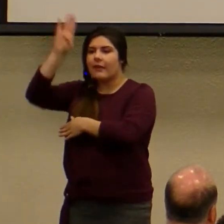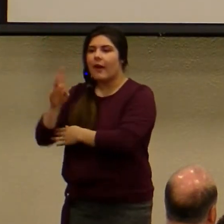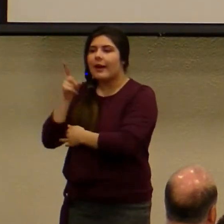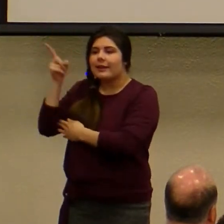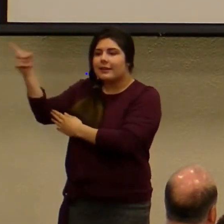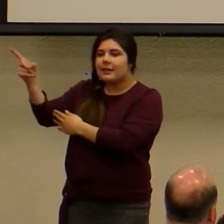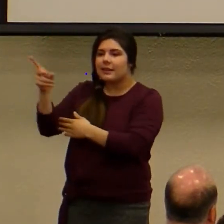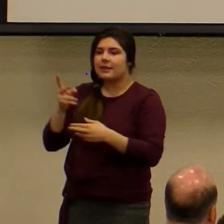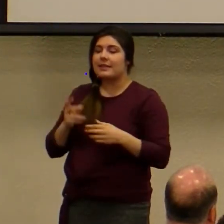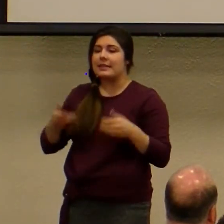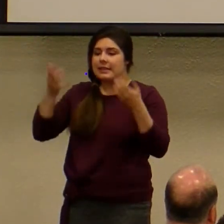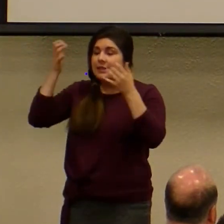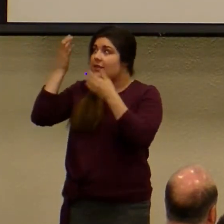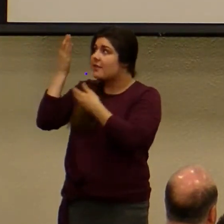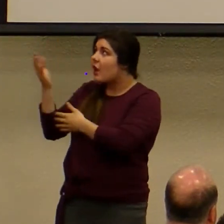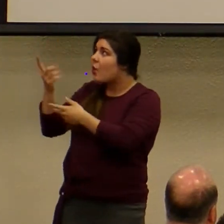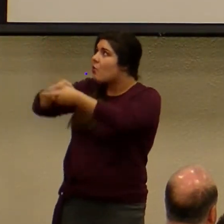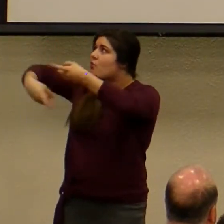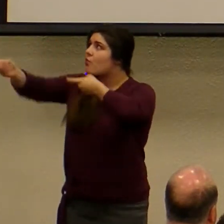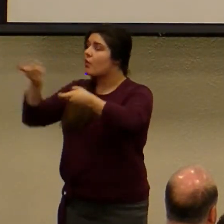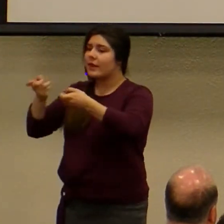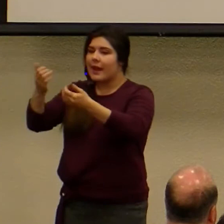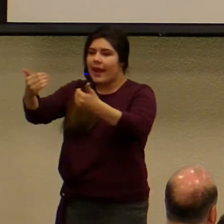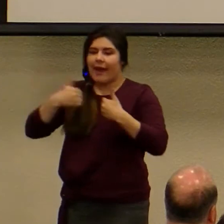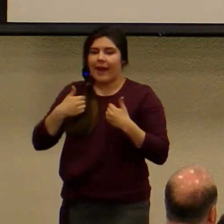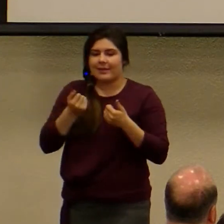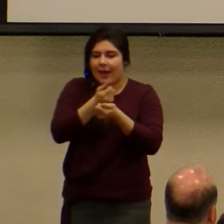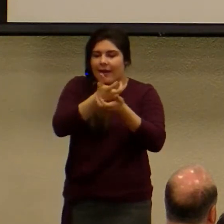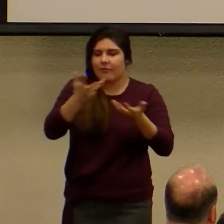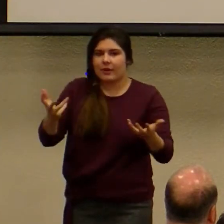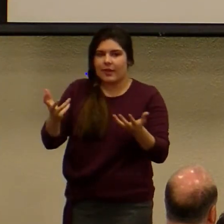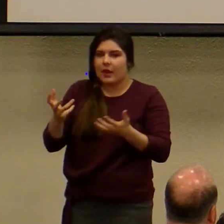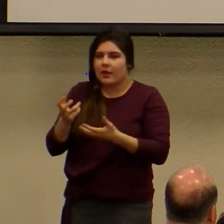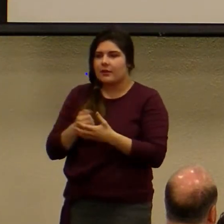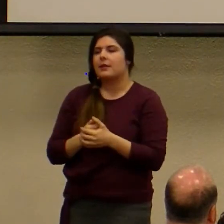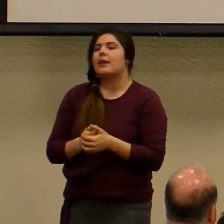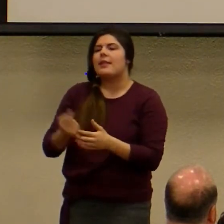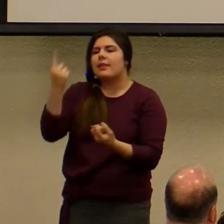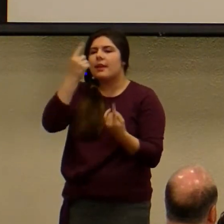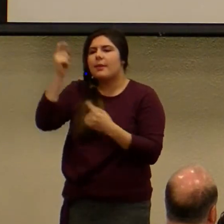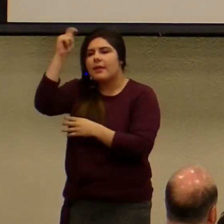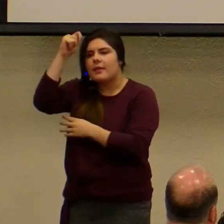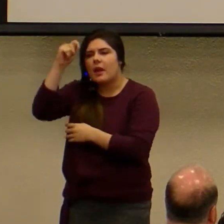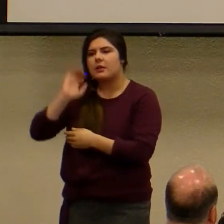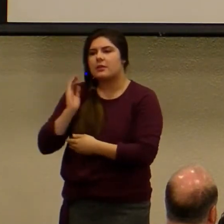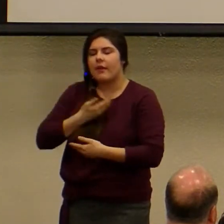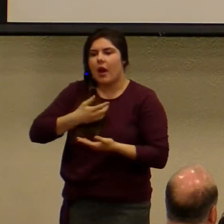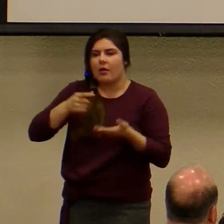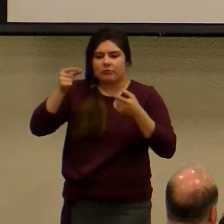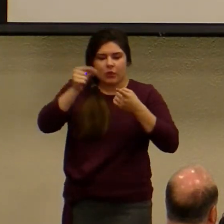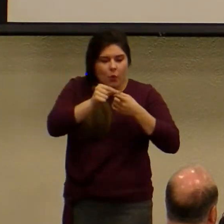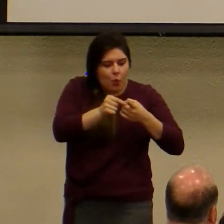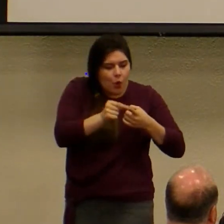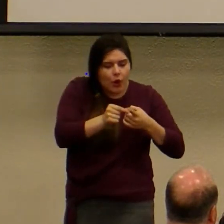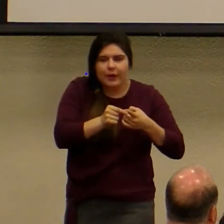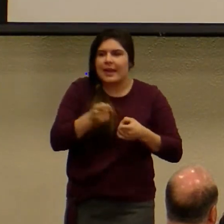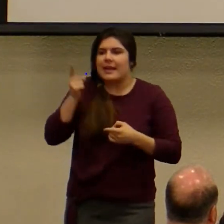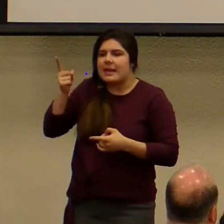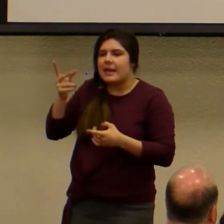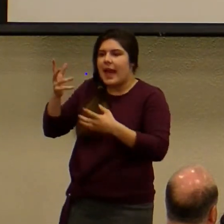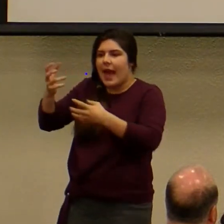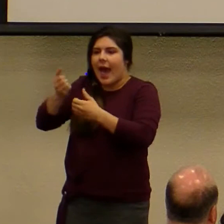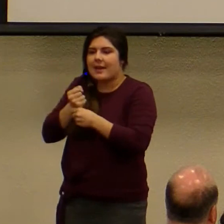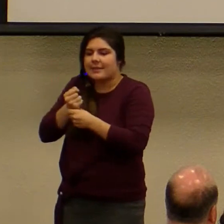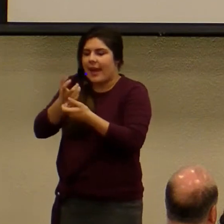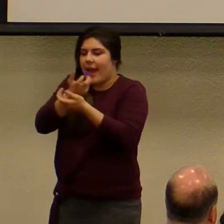is currently ruling. He holds everything together. Think about the theology of our word. He holds everything together